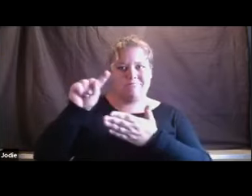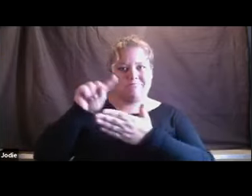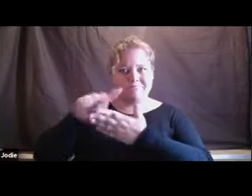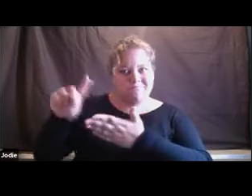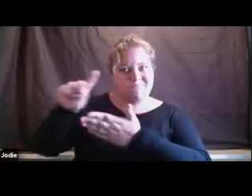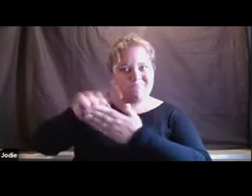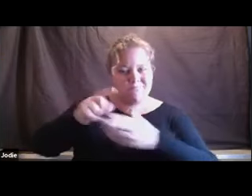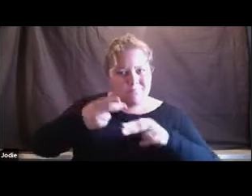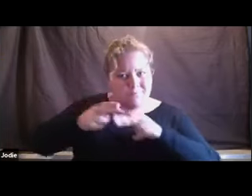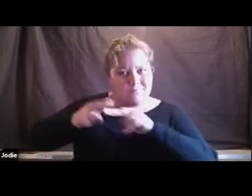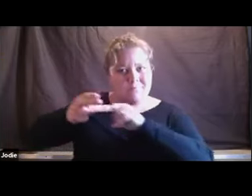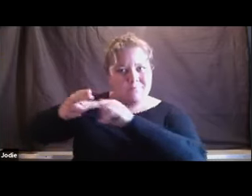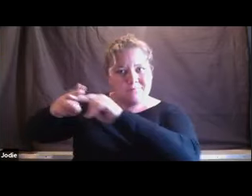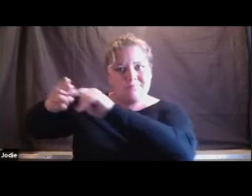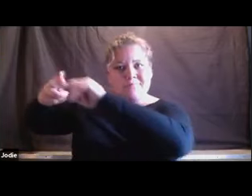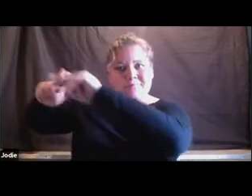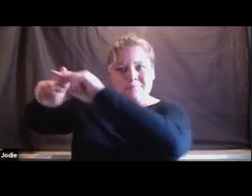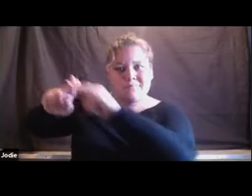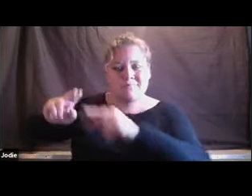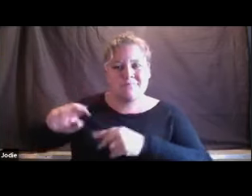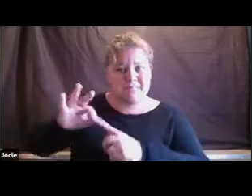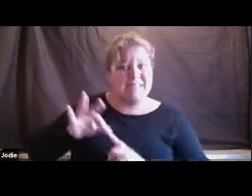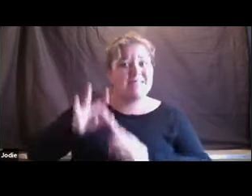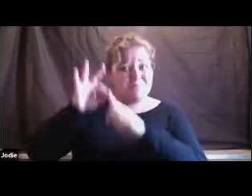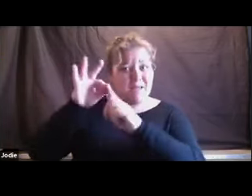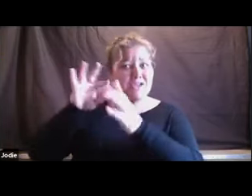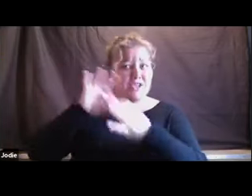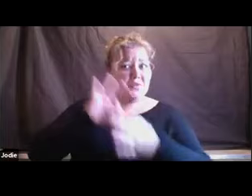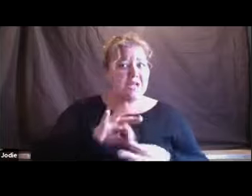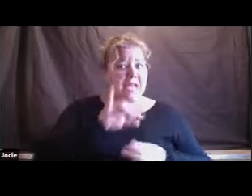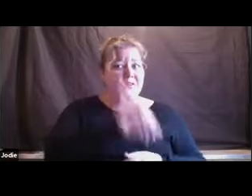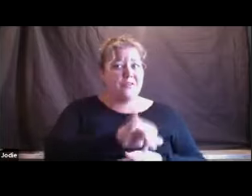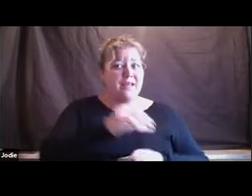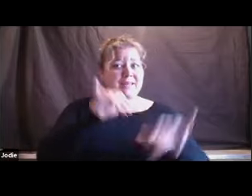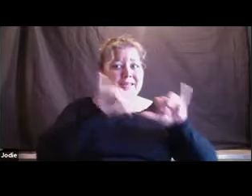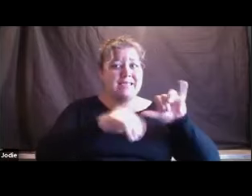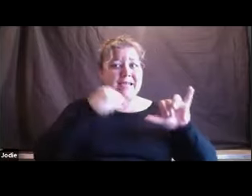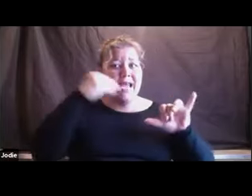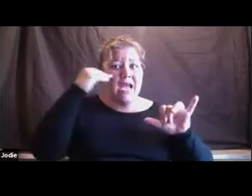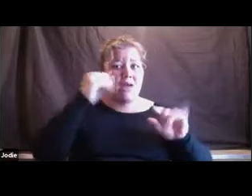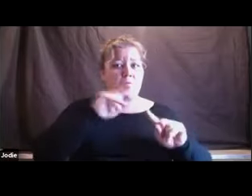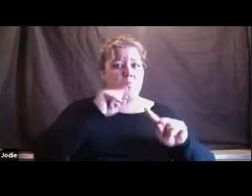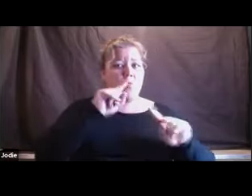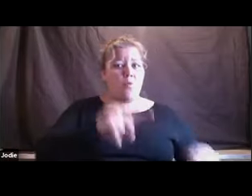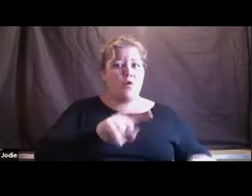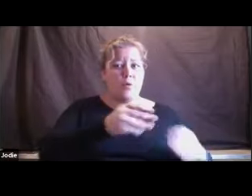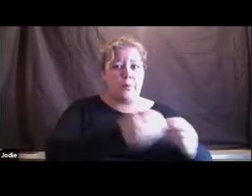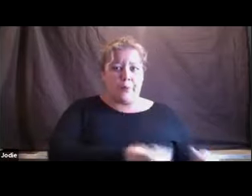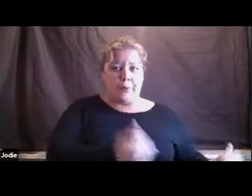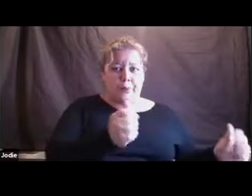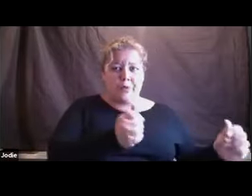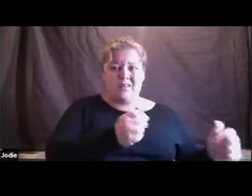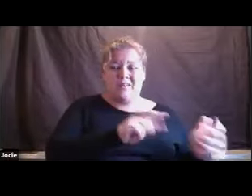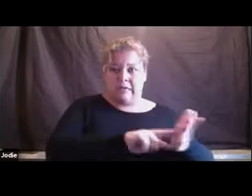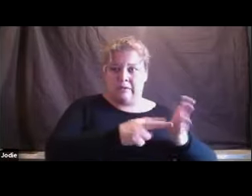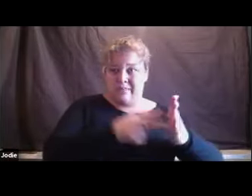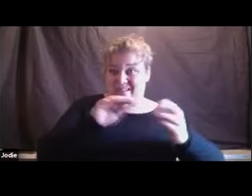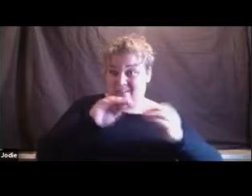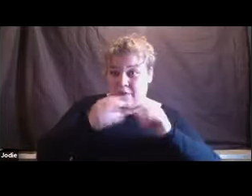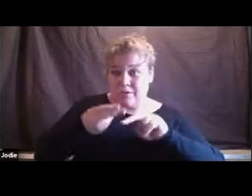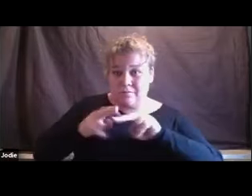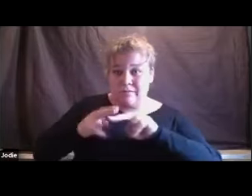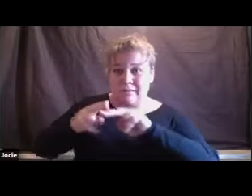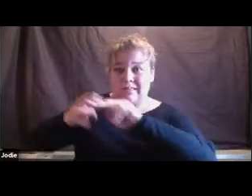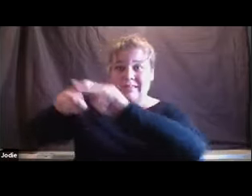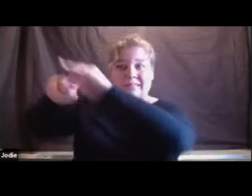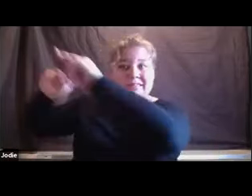up, especially since the stay-at-home order was kind of gone now. But what kind of numbers would